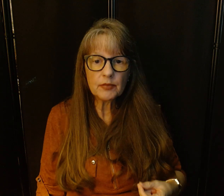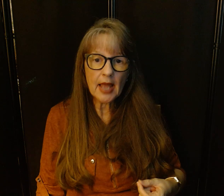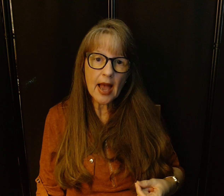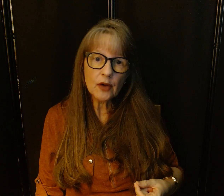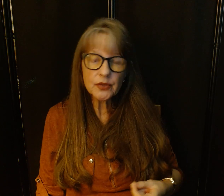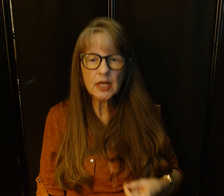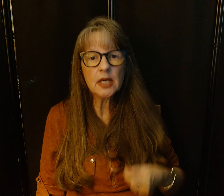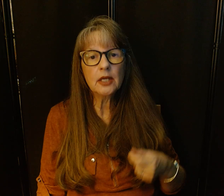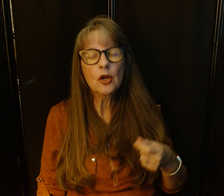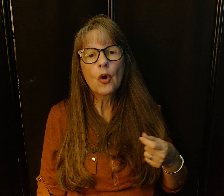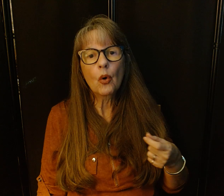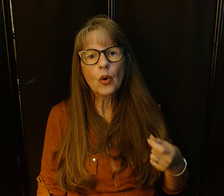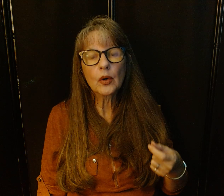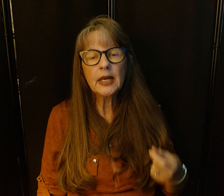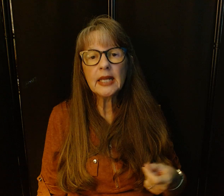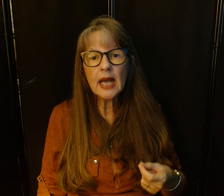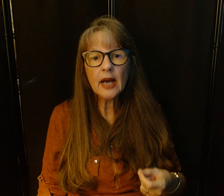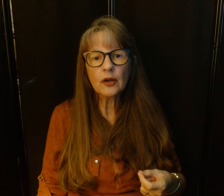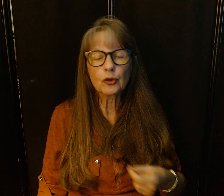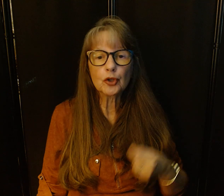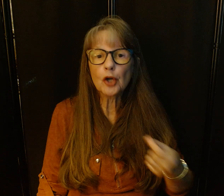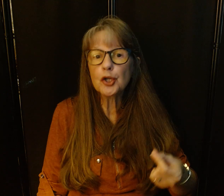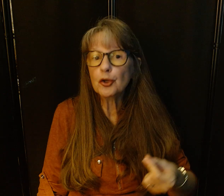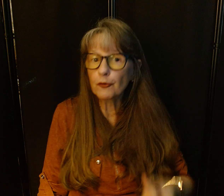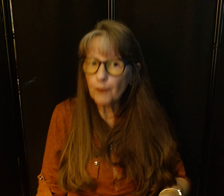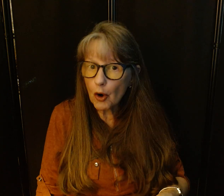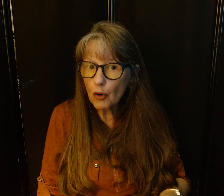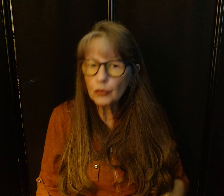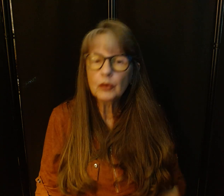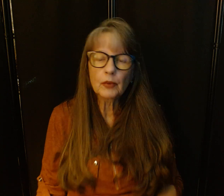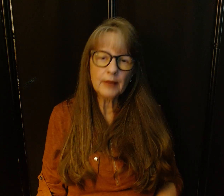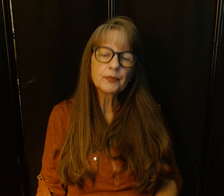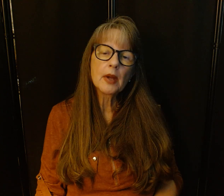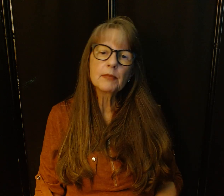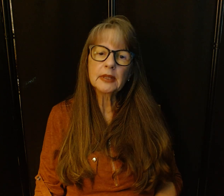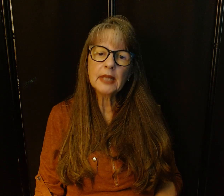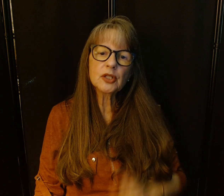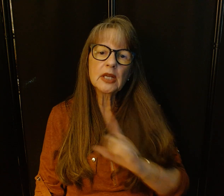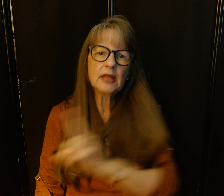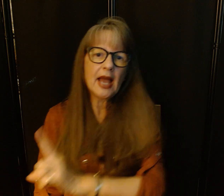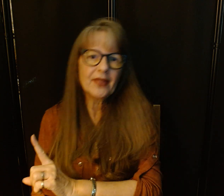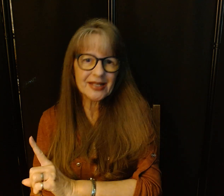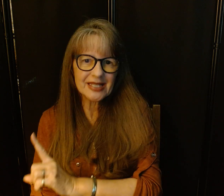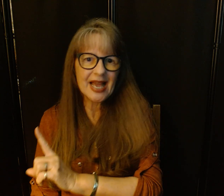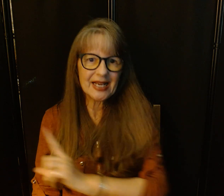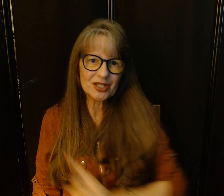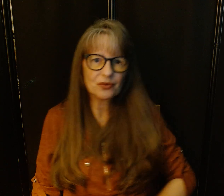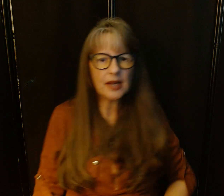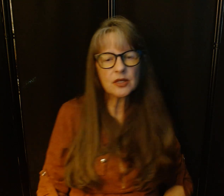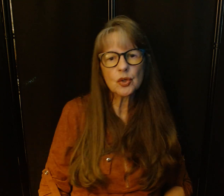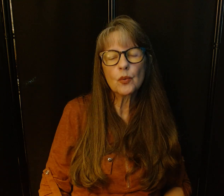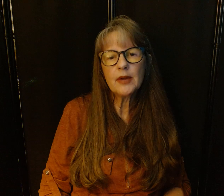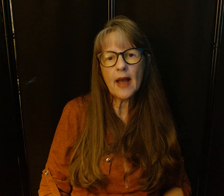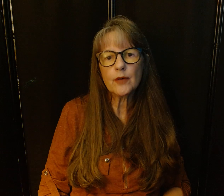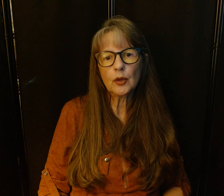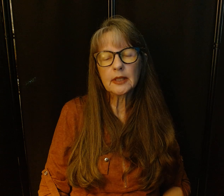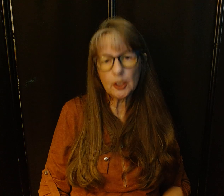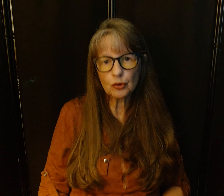cows in, or any kind, or you're charging your phone, right? But let's get that's next, right? So we have our electrical